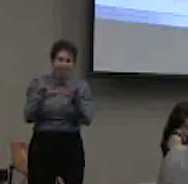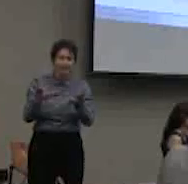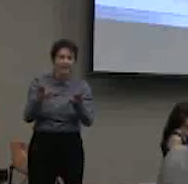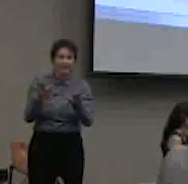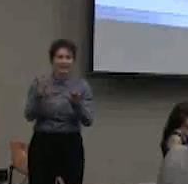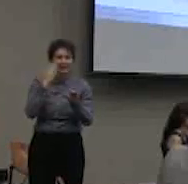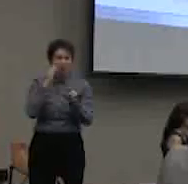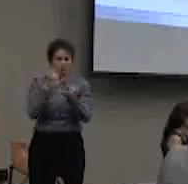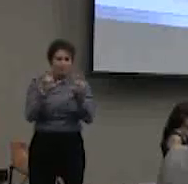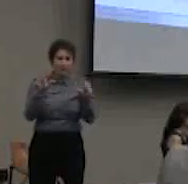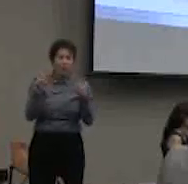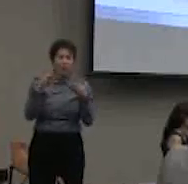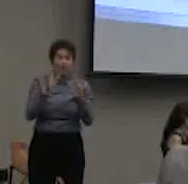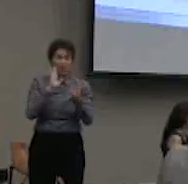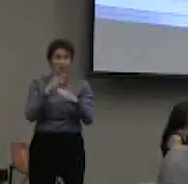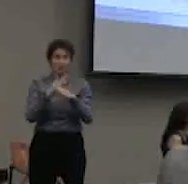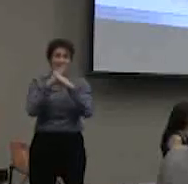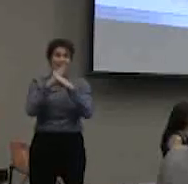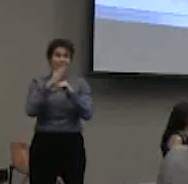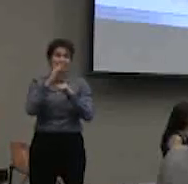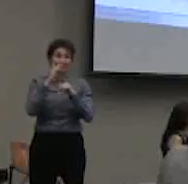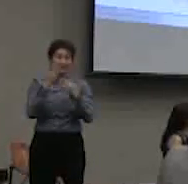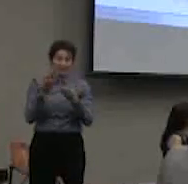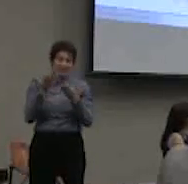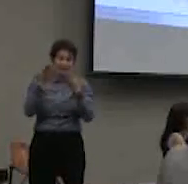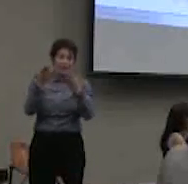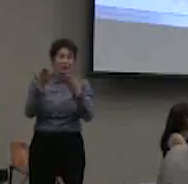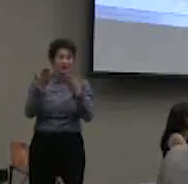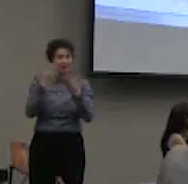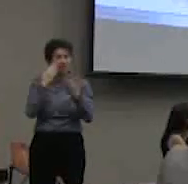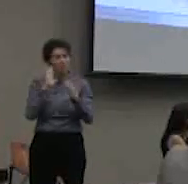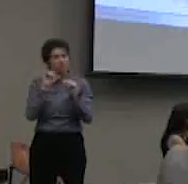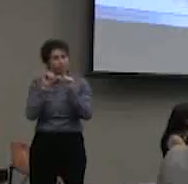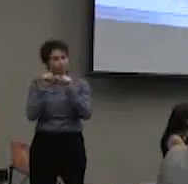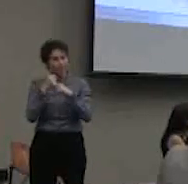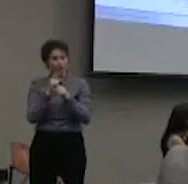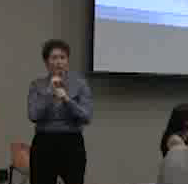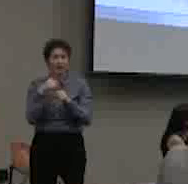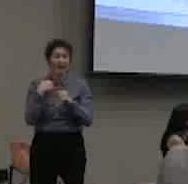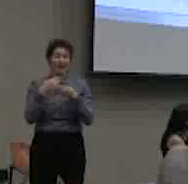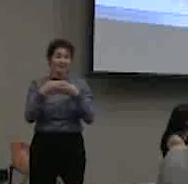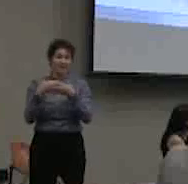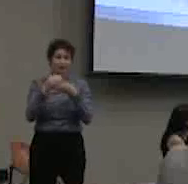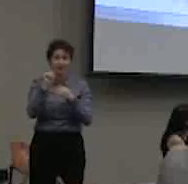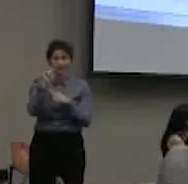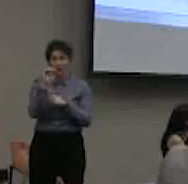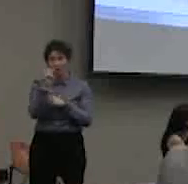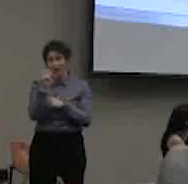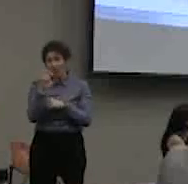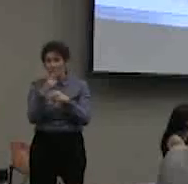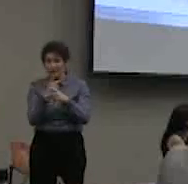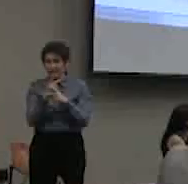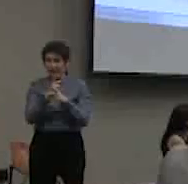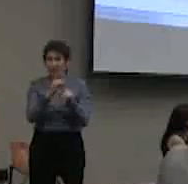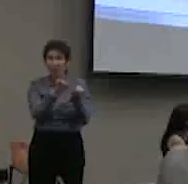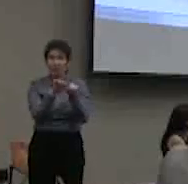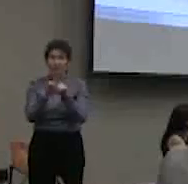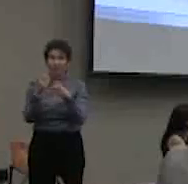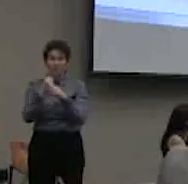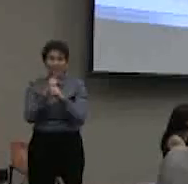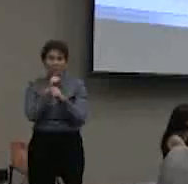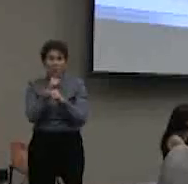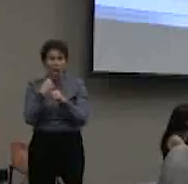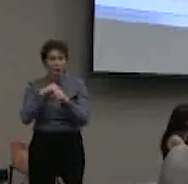that protects diverse delivery and makes sure we continue to have infant and toddler care, and also make sure that we're